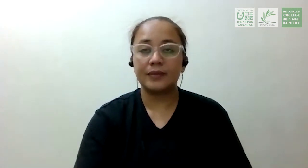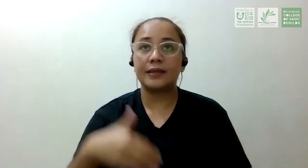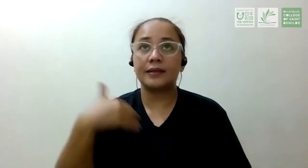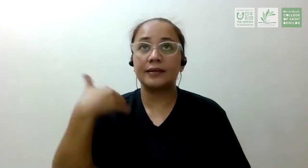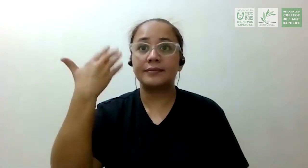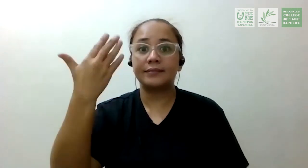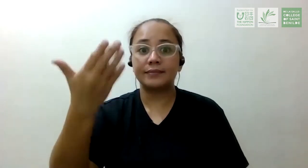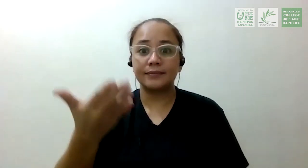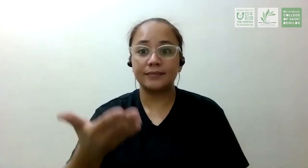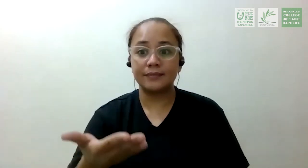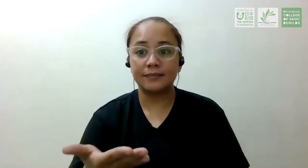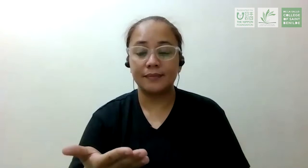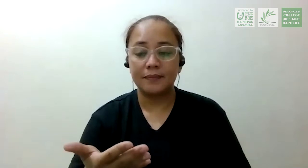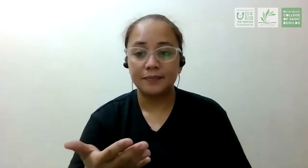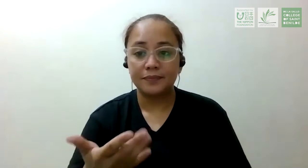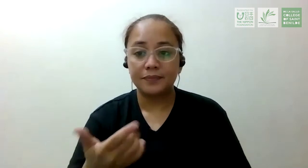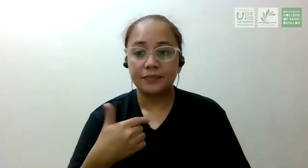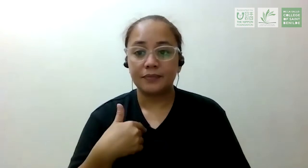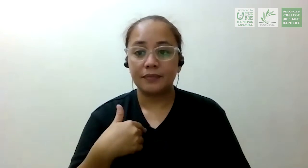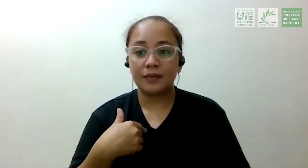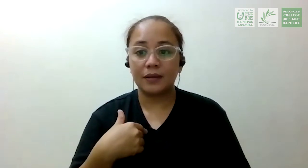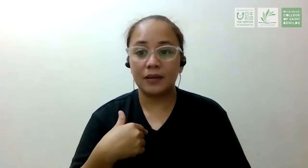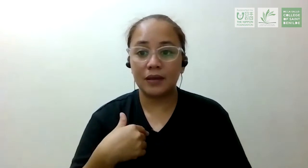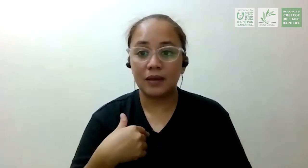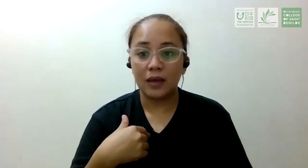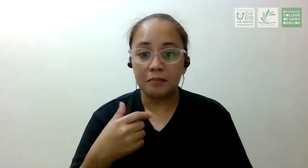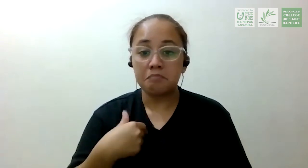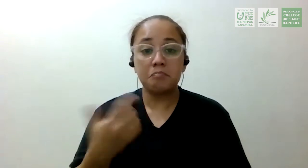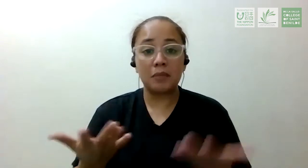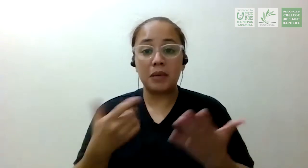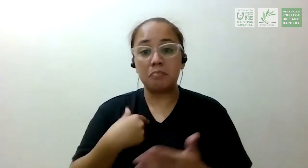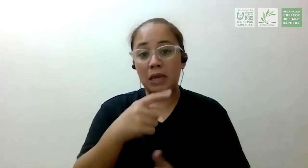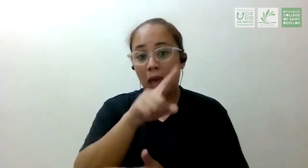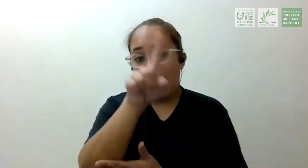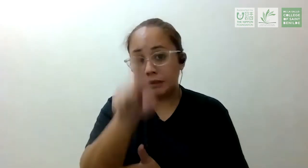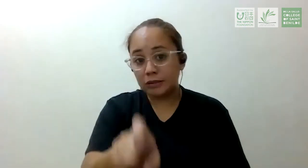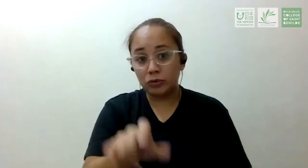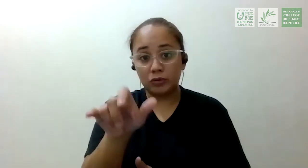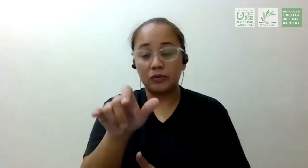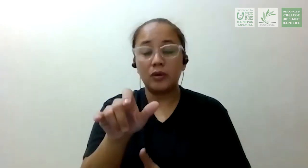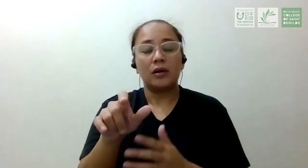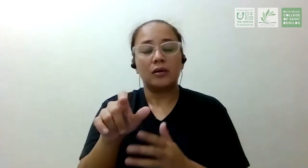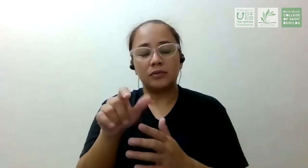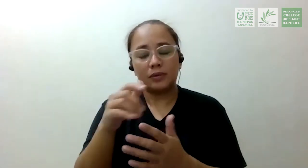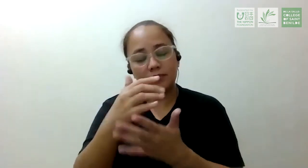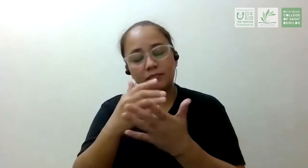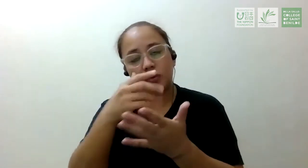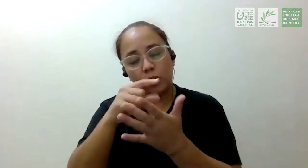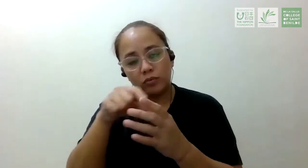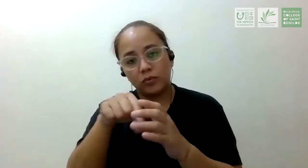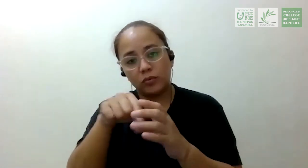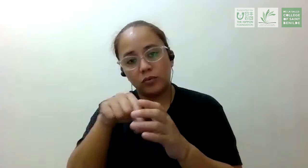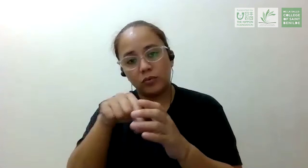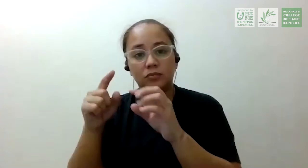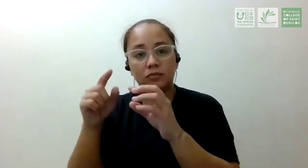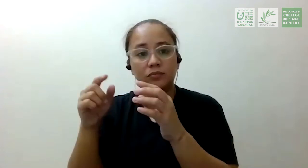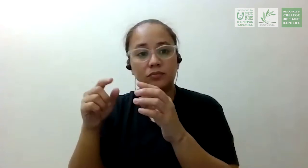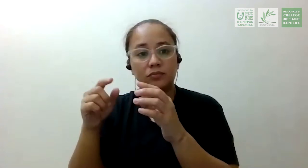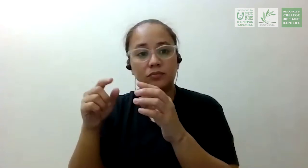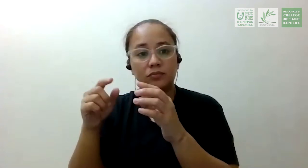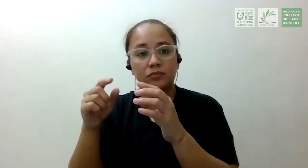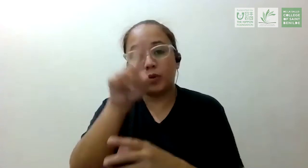Then I may ask you other questions on the final, but for now, just focus on the quiz.